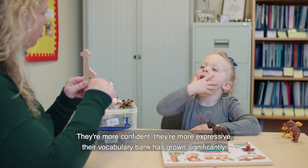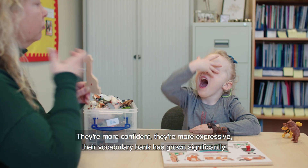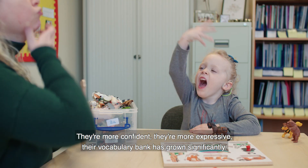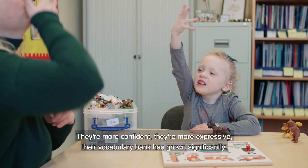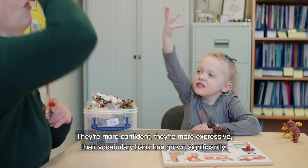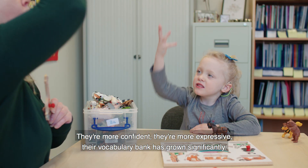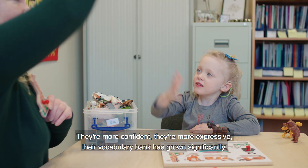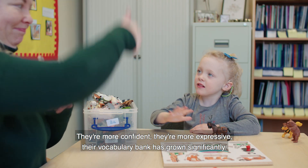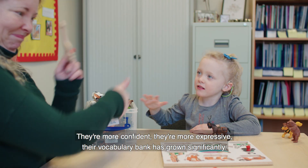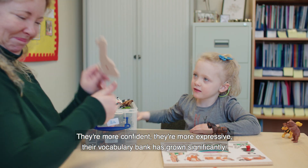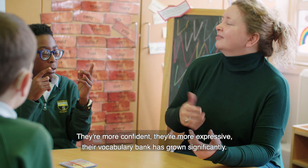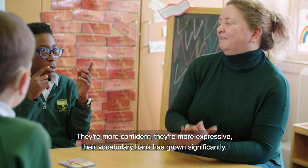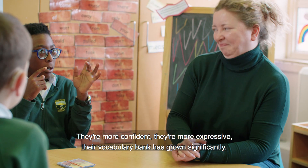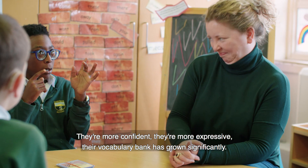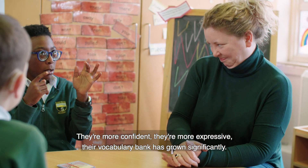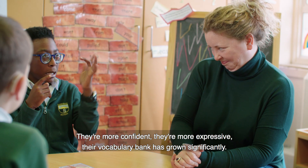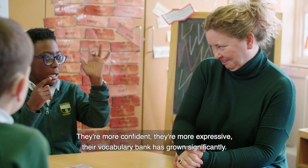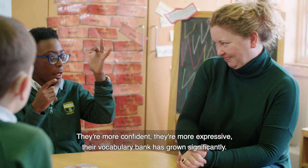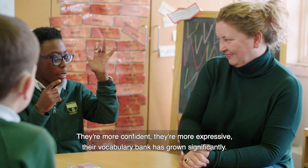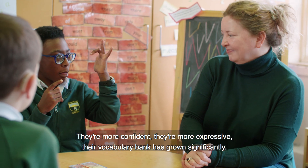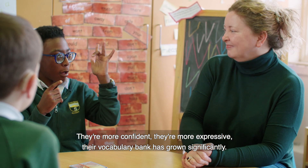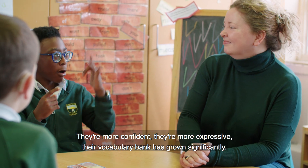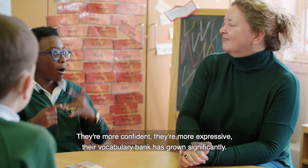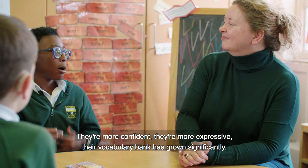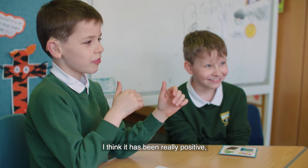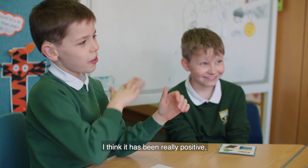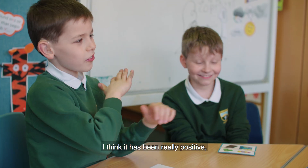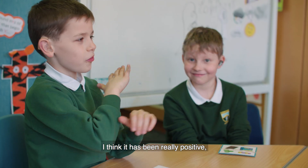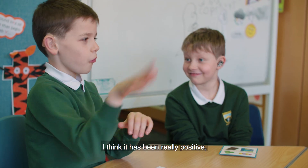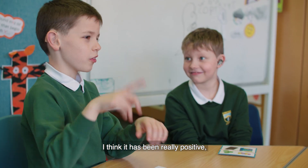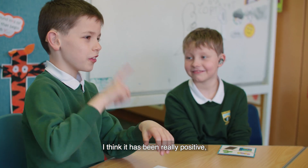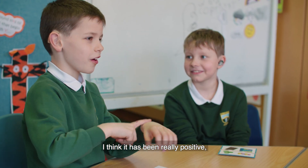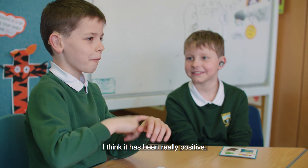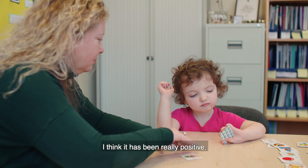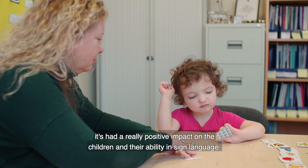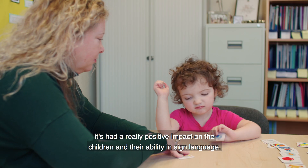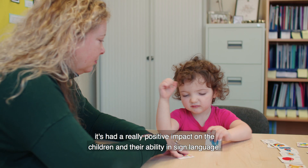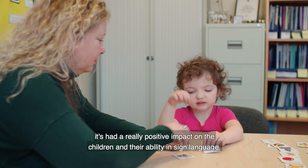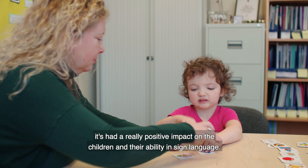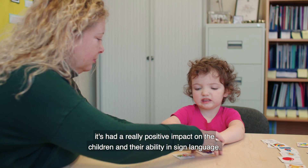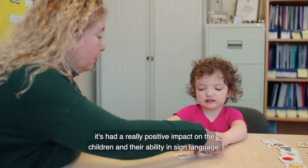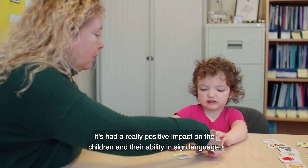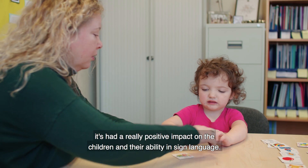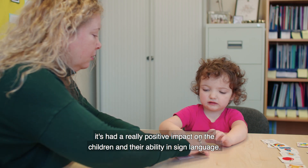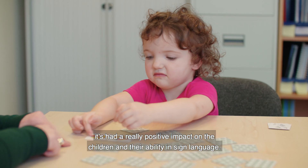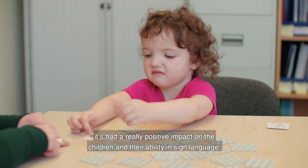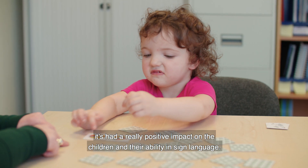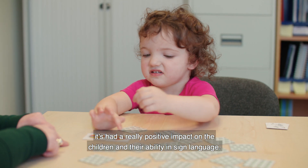expressive, their vocabulary bank has grown significantly. I think it's been really positive, it's had a really positive impact on the children and their